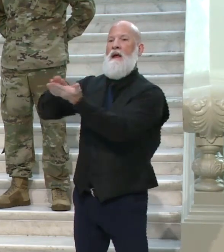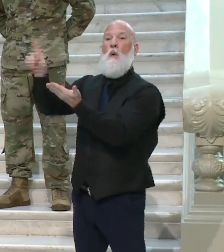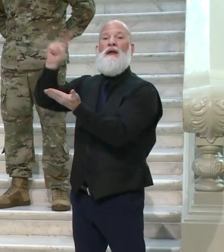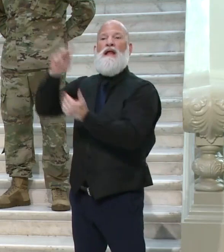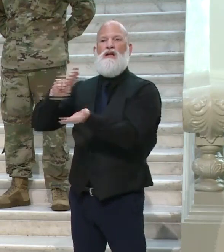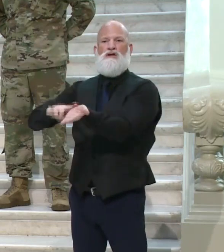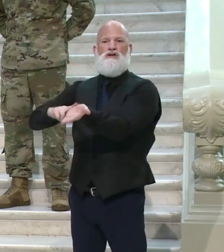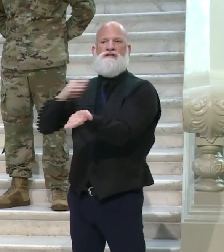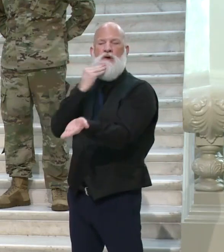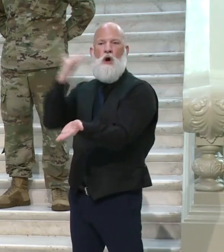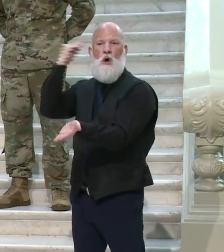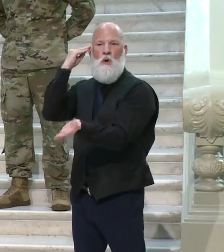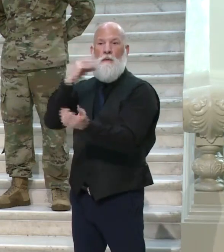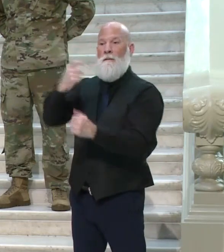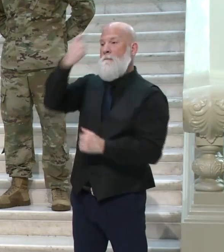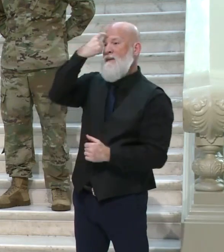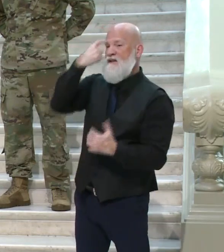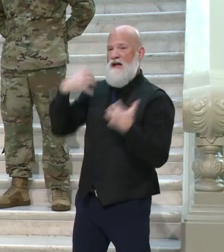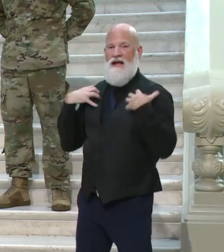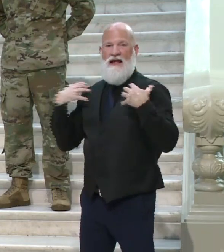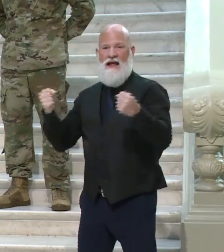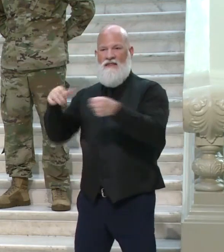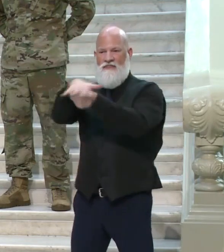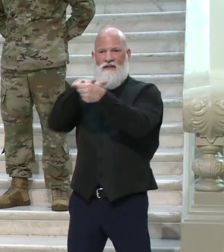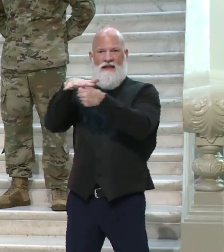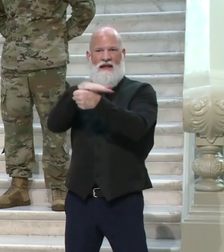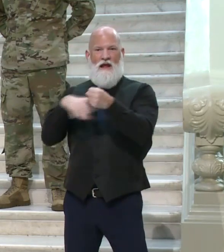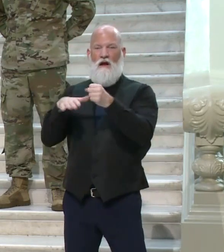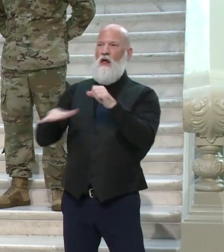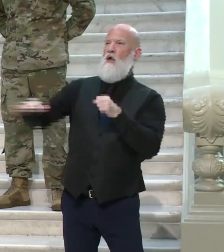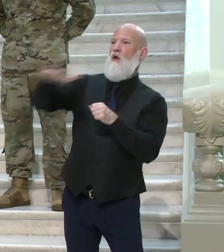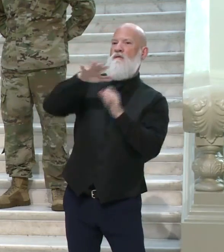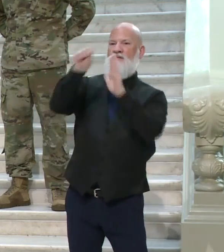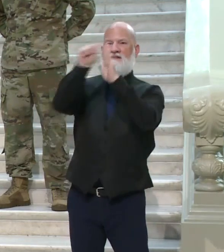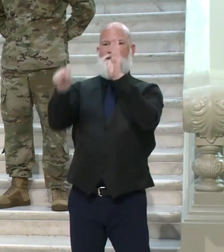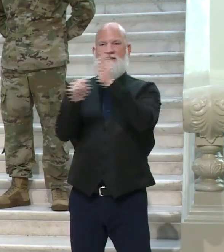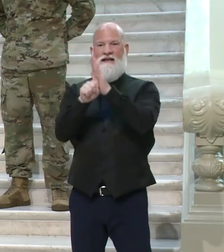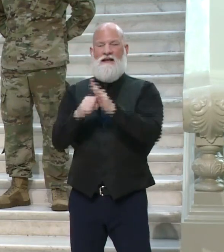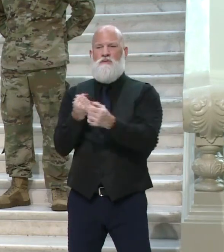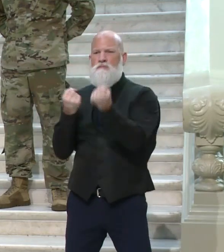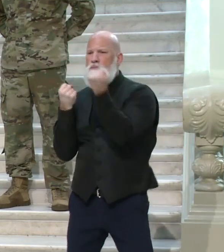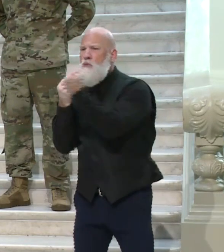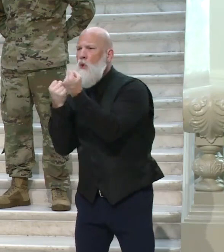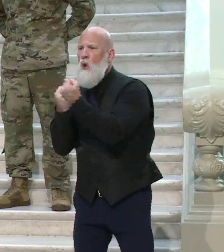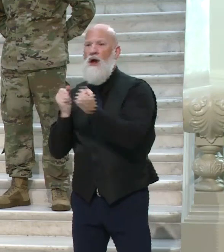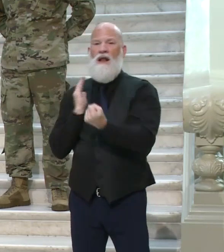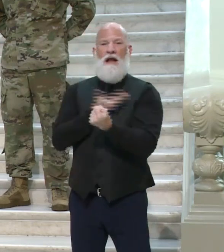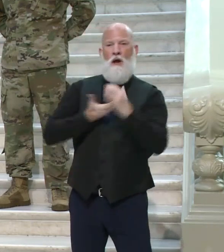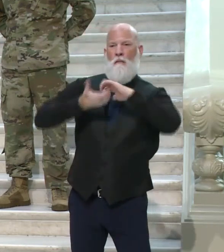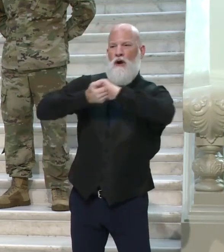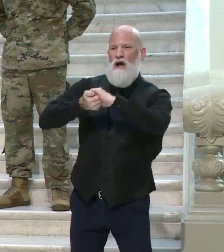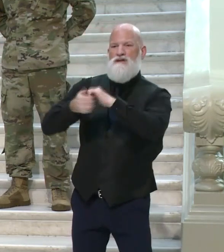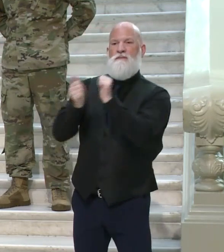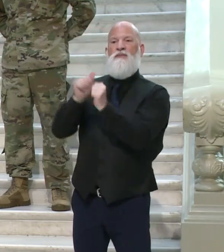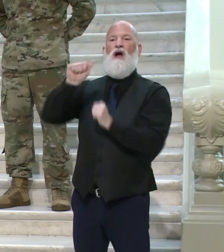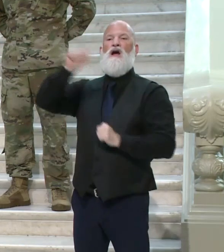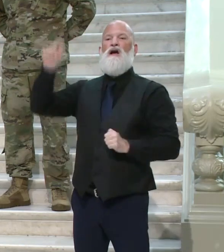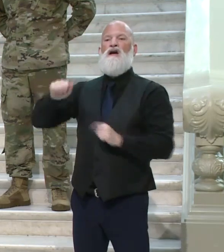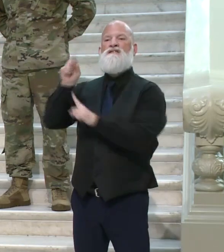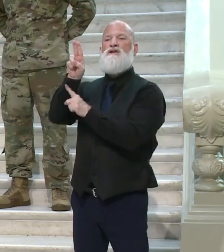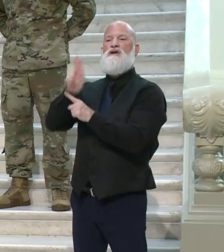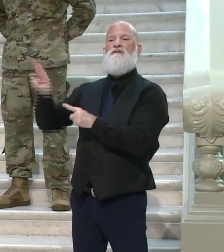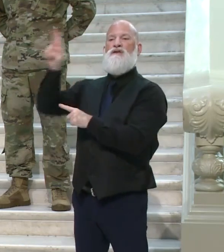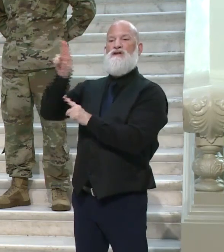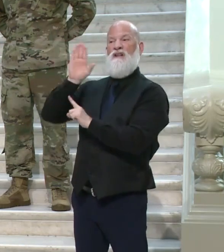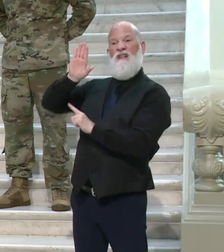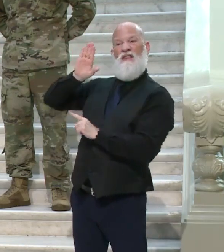across our state. They are also supporting our partnership with Augusta University at their command center with